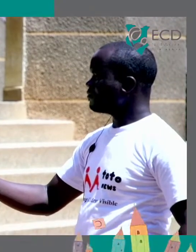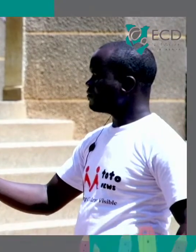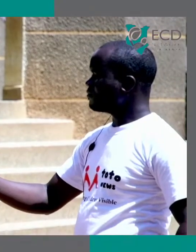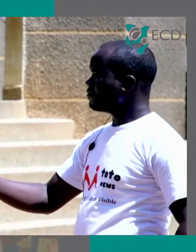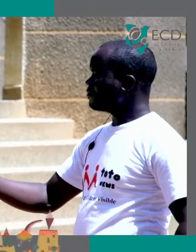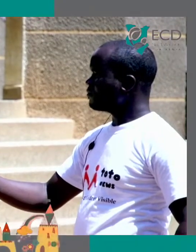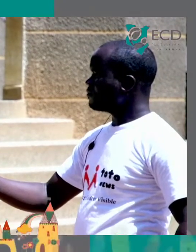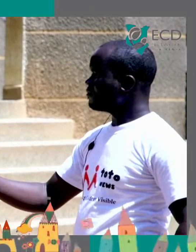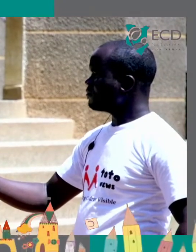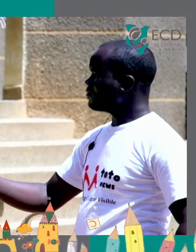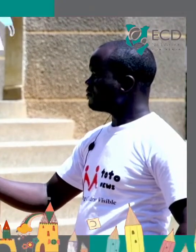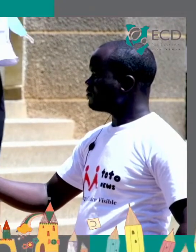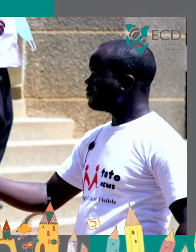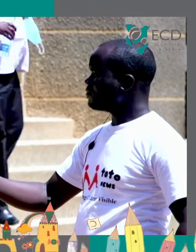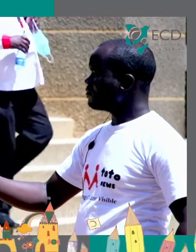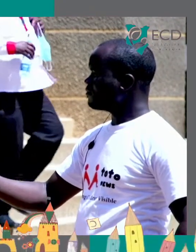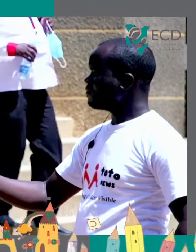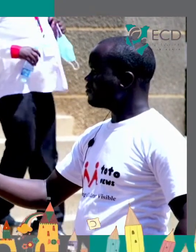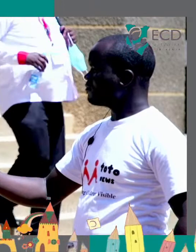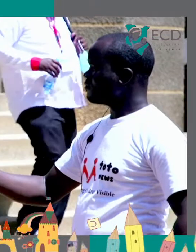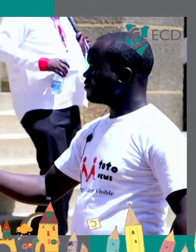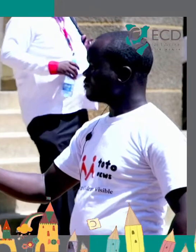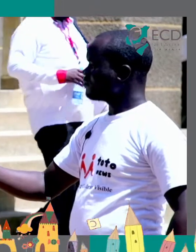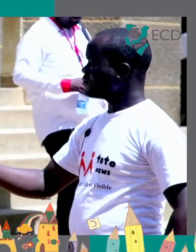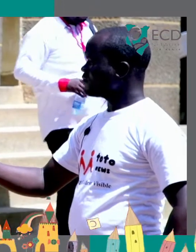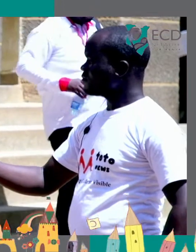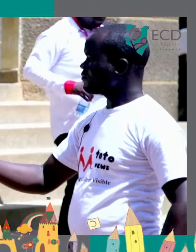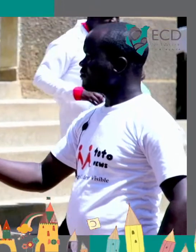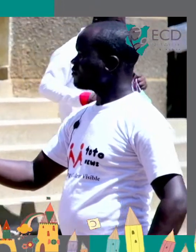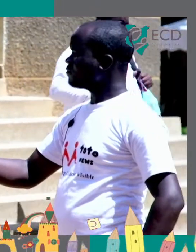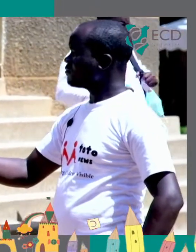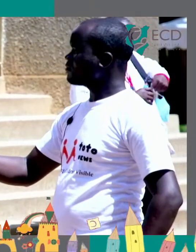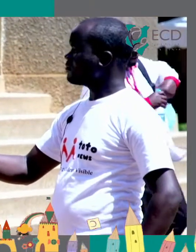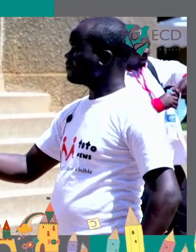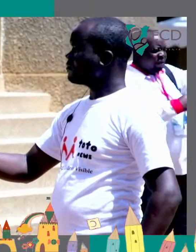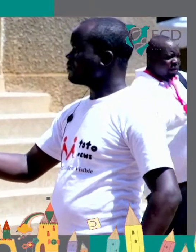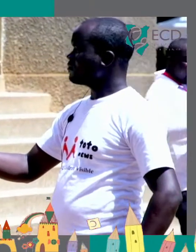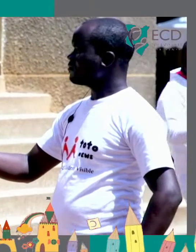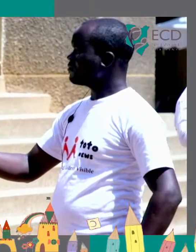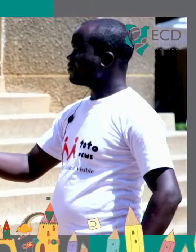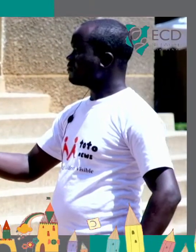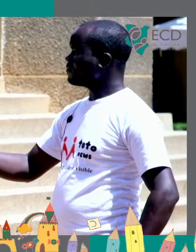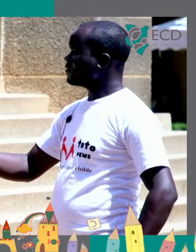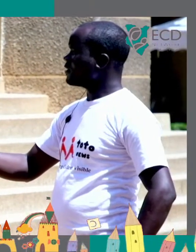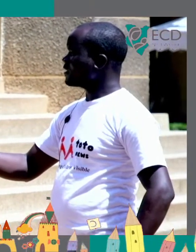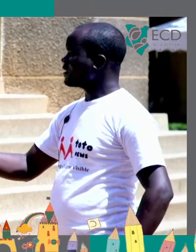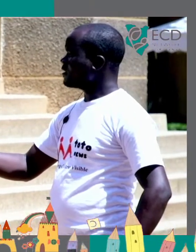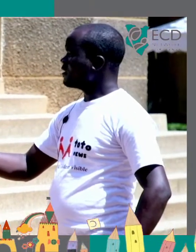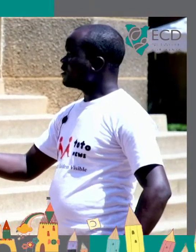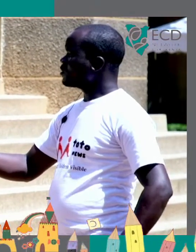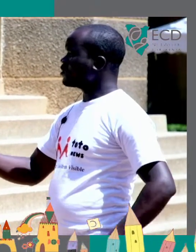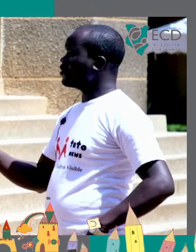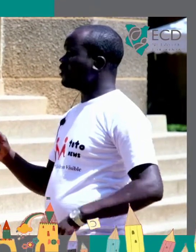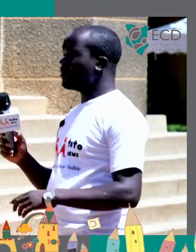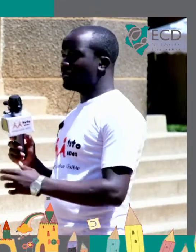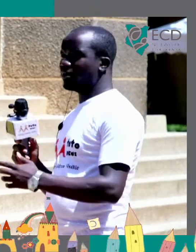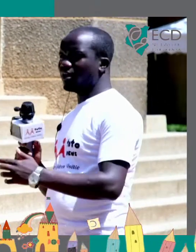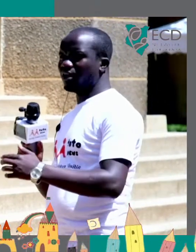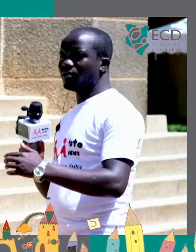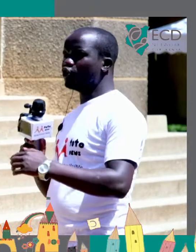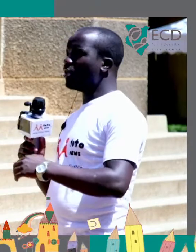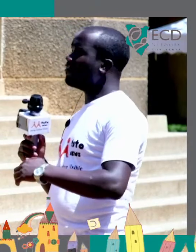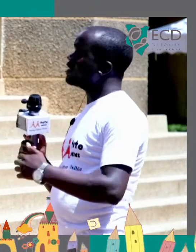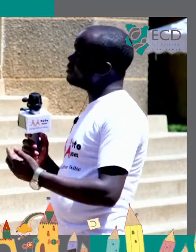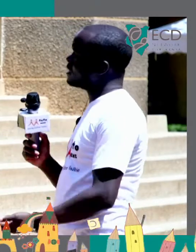take the lead in this process, and also even to go to the budgeting part of it so that we sustain this particular initiative. Yes. So